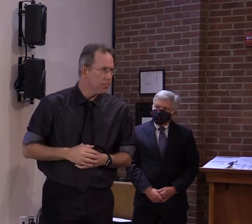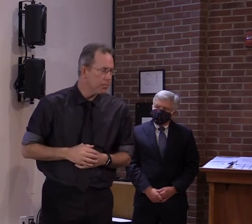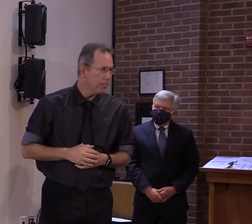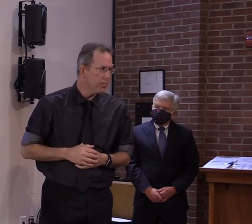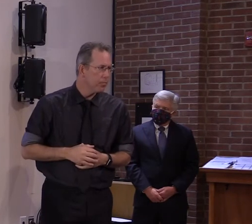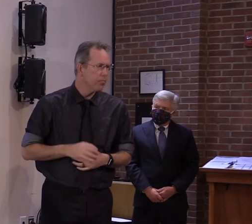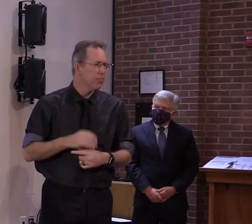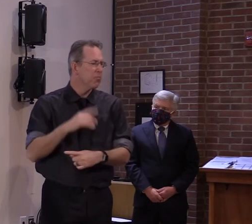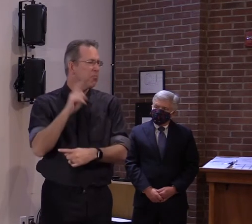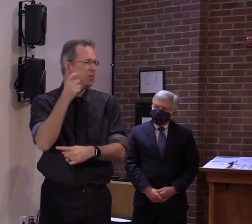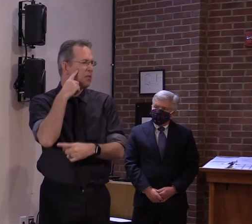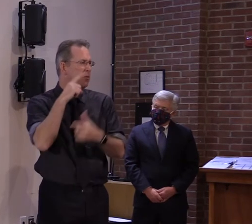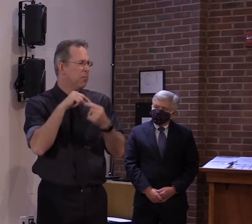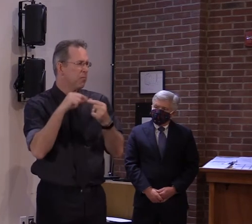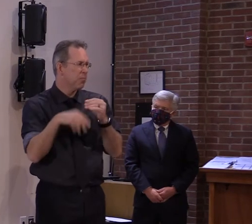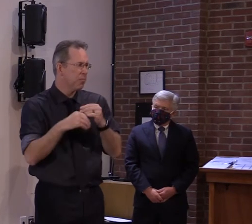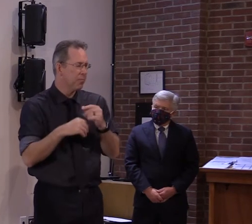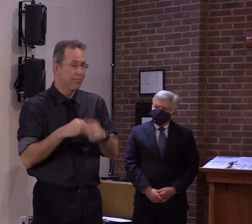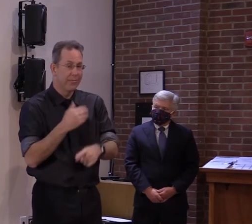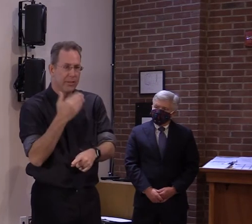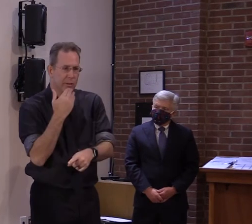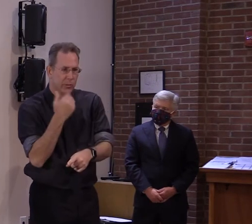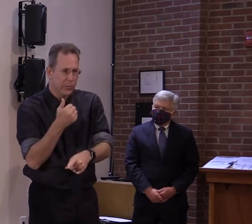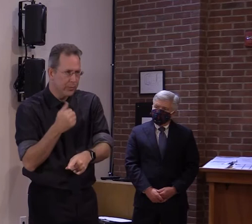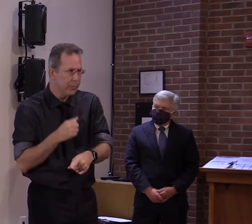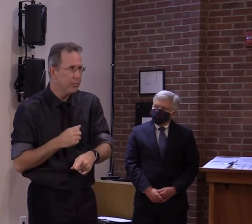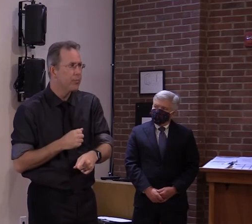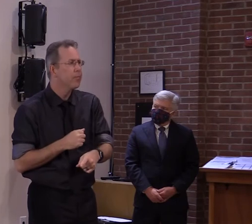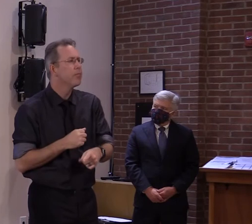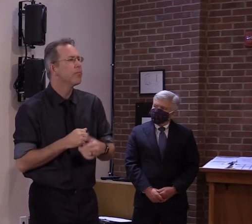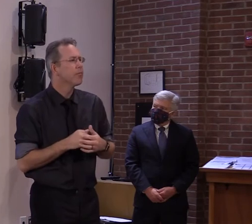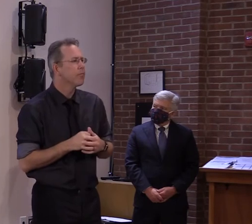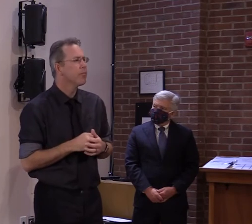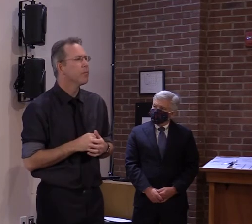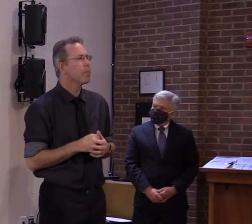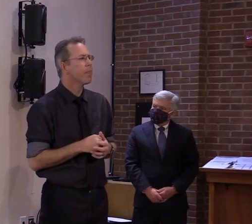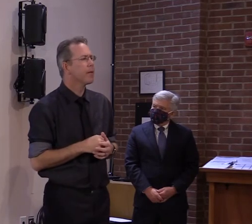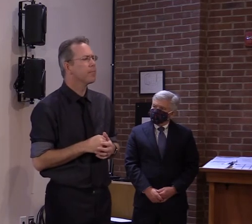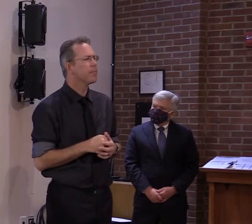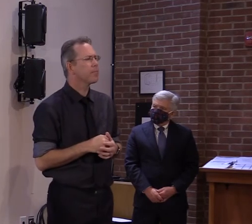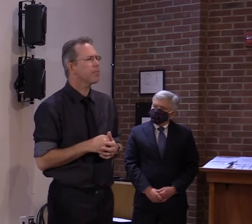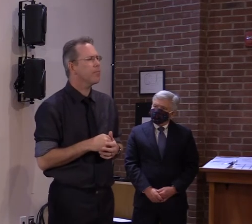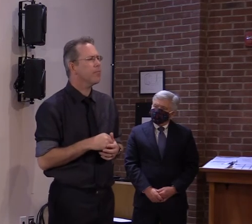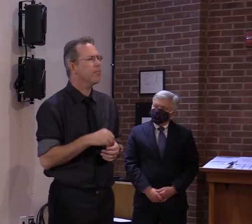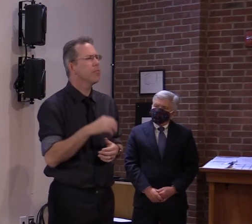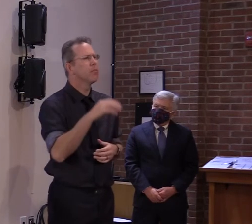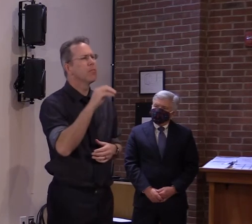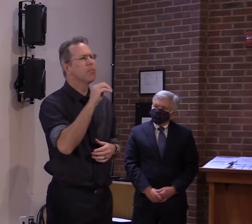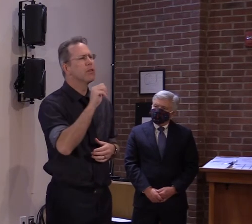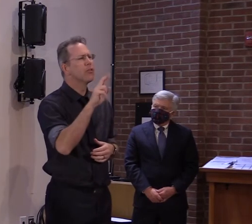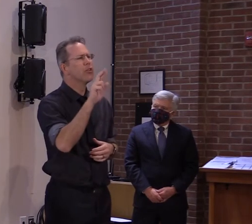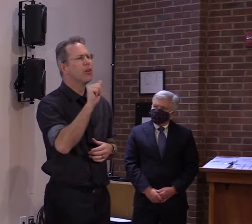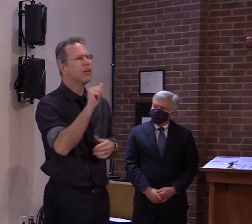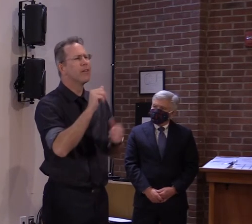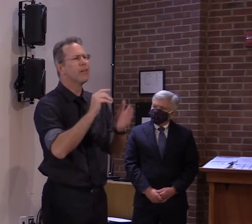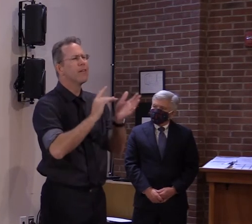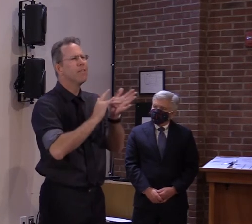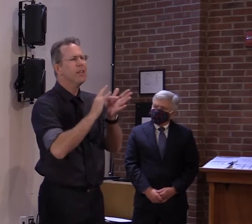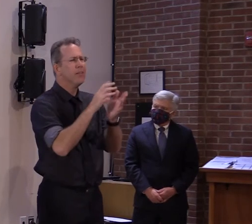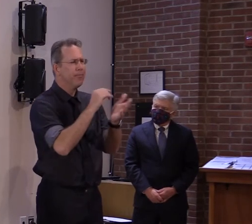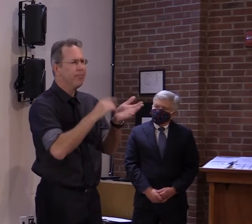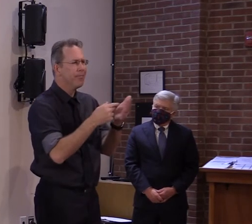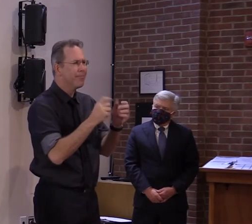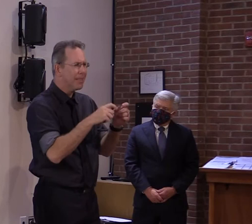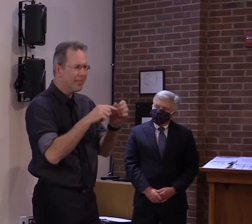is, Dr. Levine, is maybe minus 20 degrees Celsius, which may be minus 4 degrees